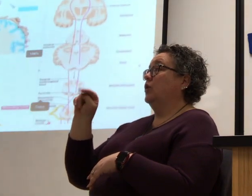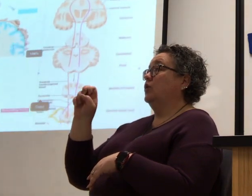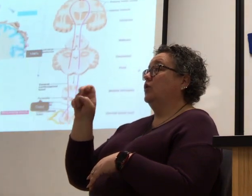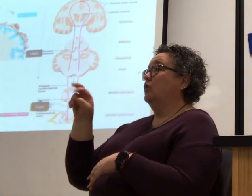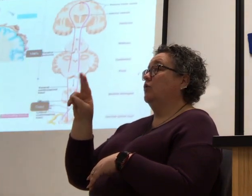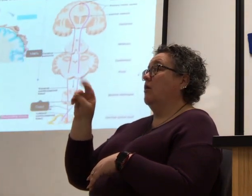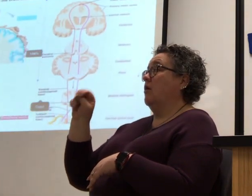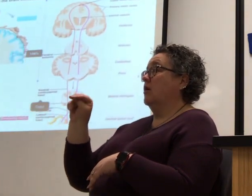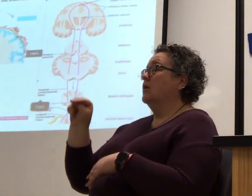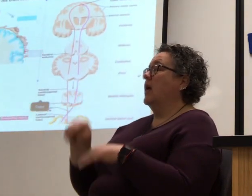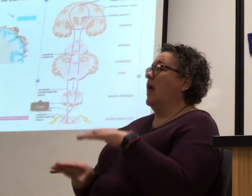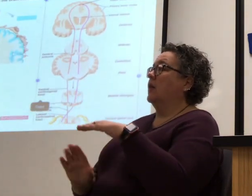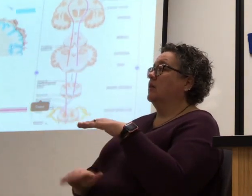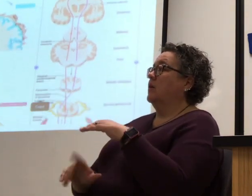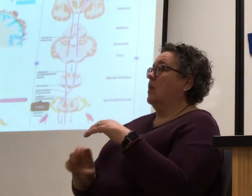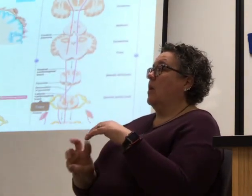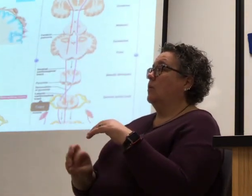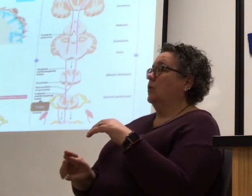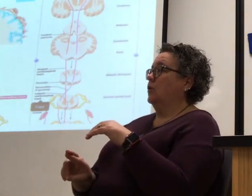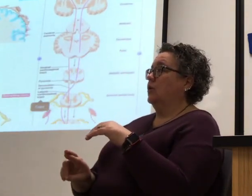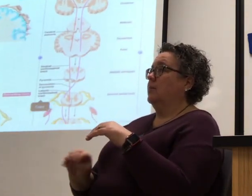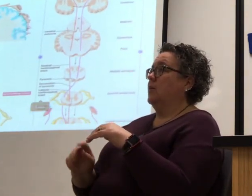brain.